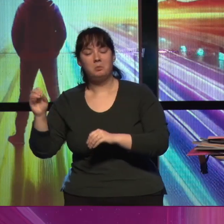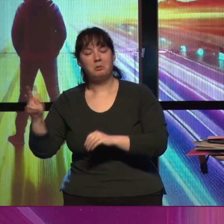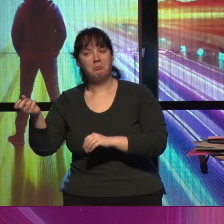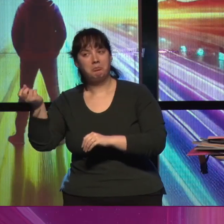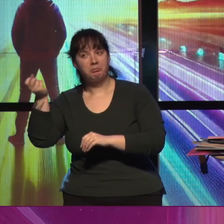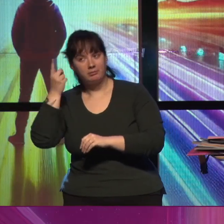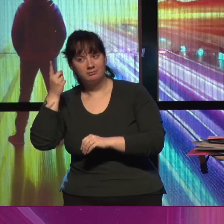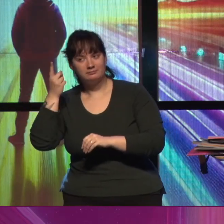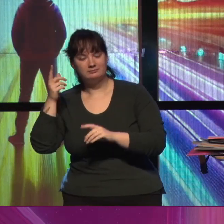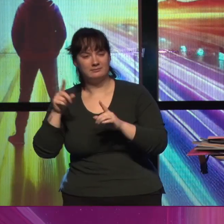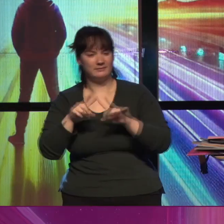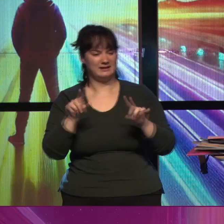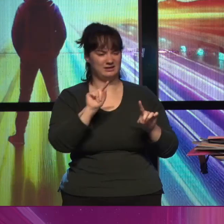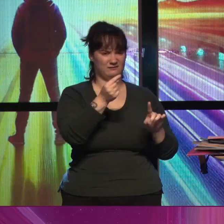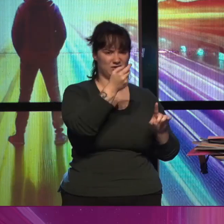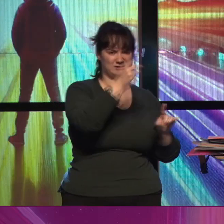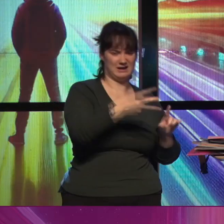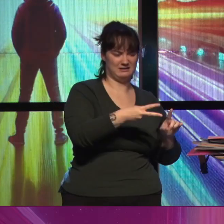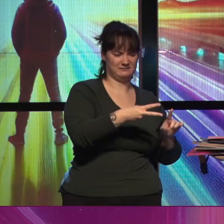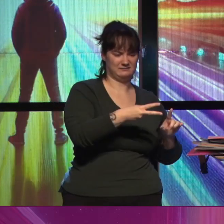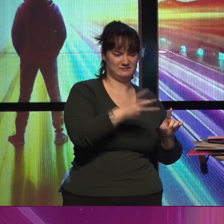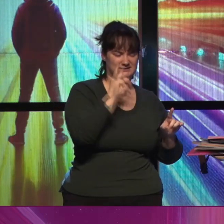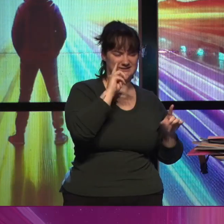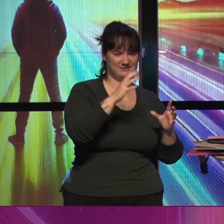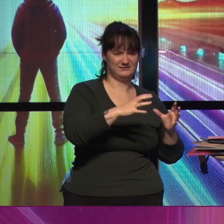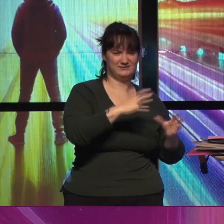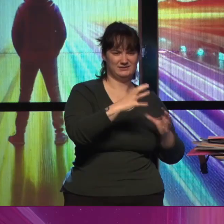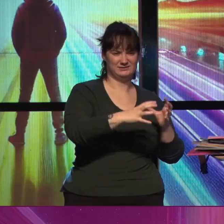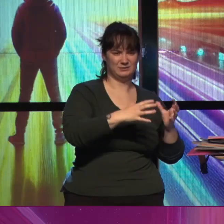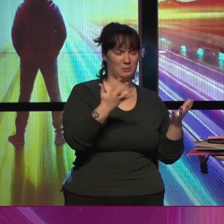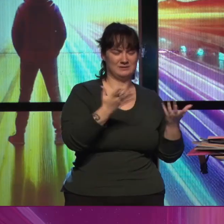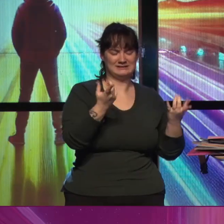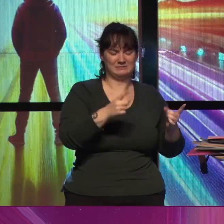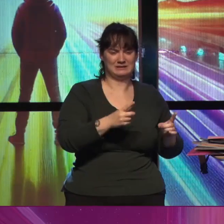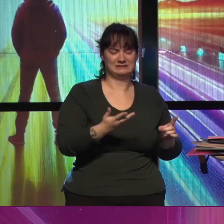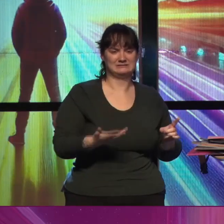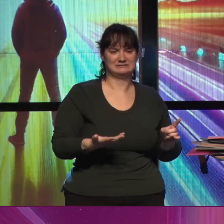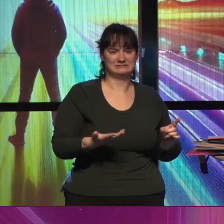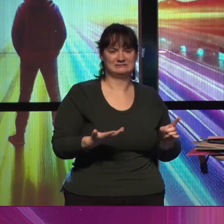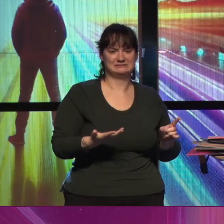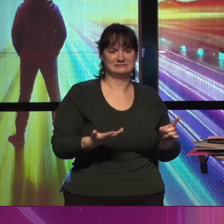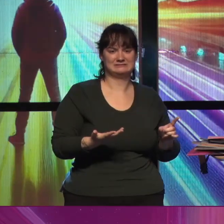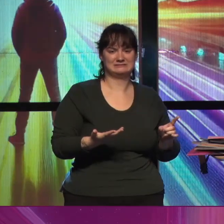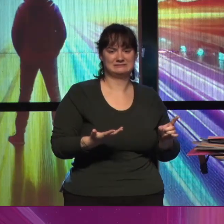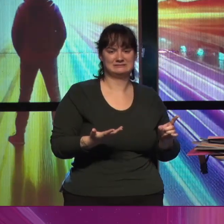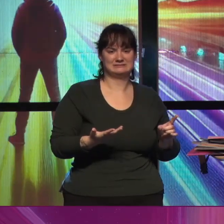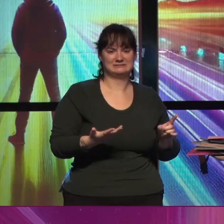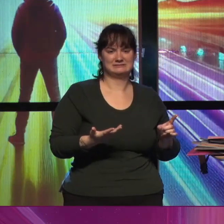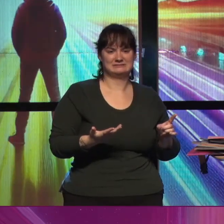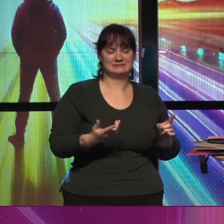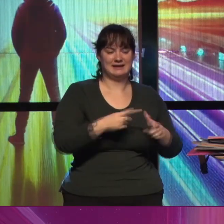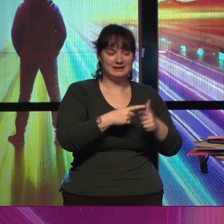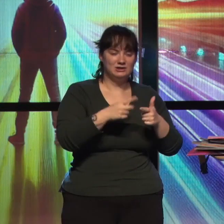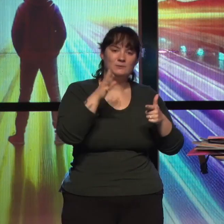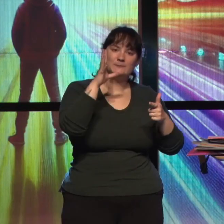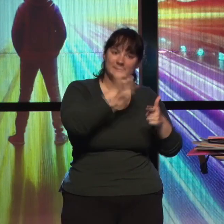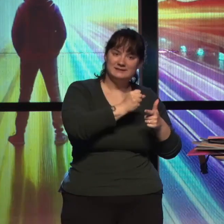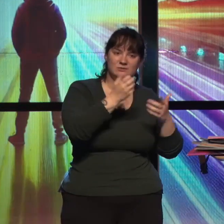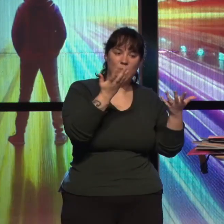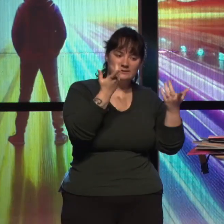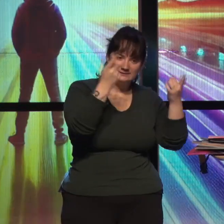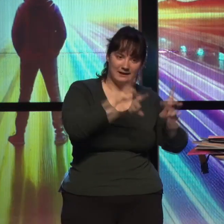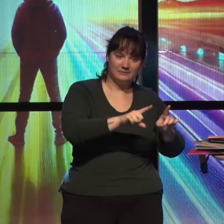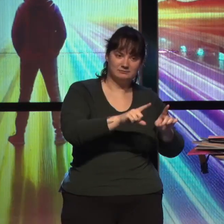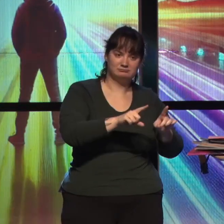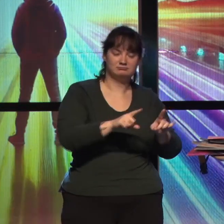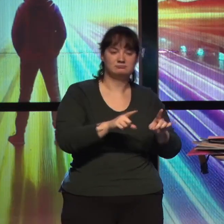But that whole kind of first half, there was a little bit of confusion there. What is happening? And in the confusion, you kind of miss what's going on. Now, this has happened